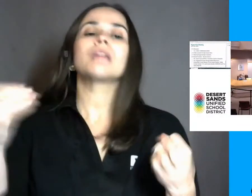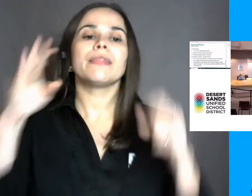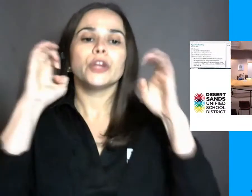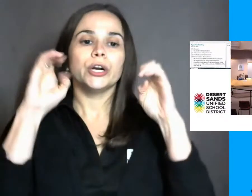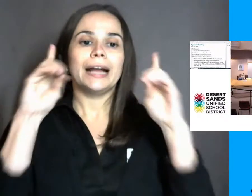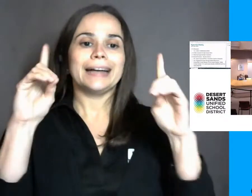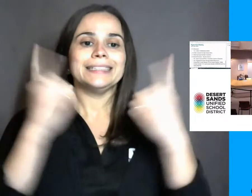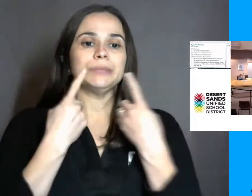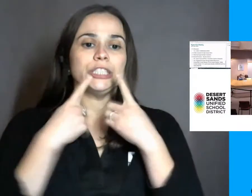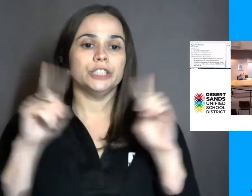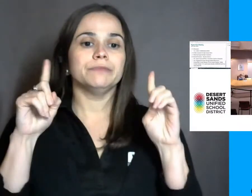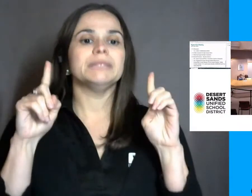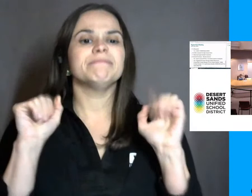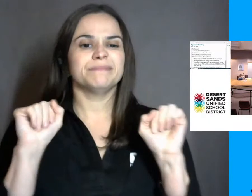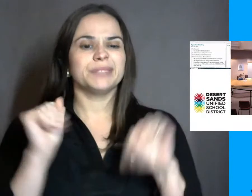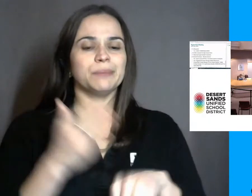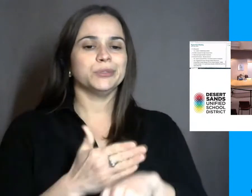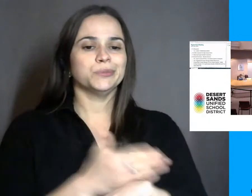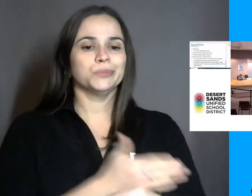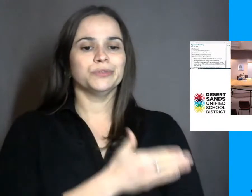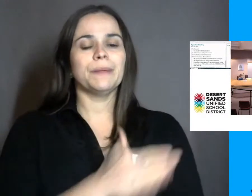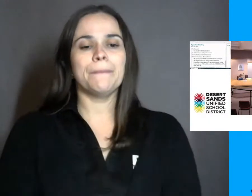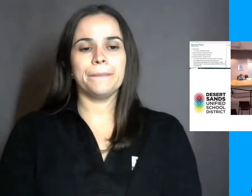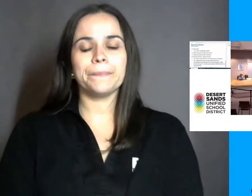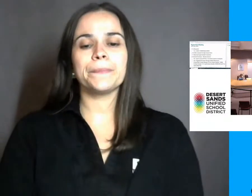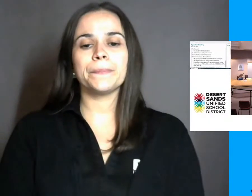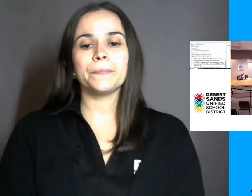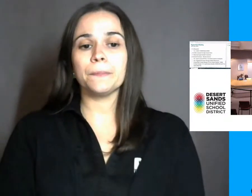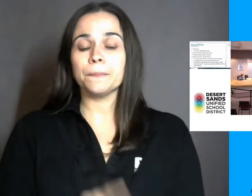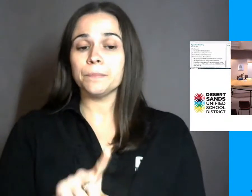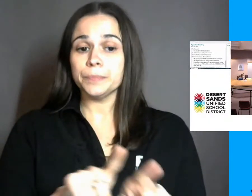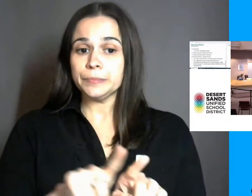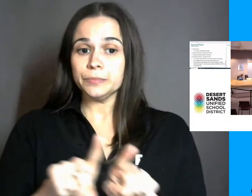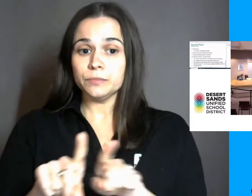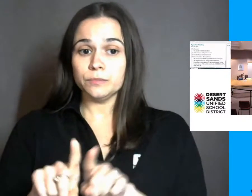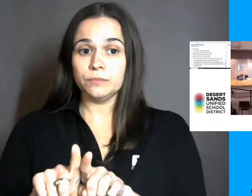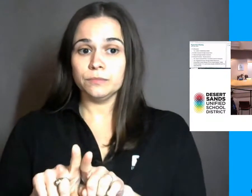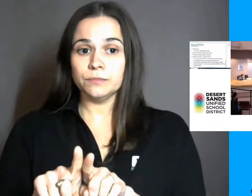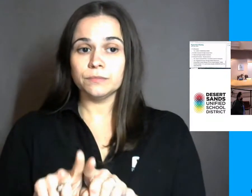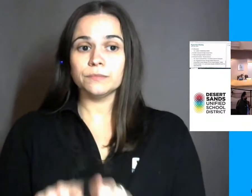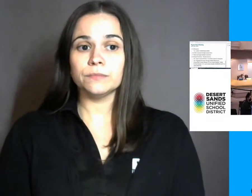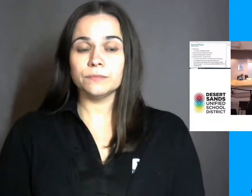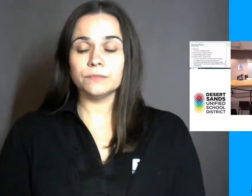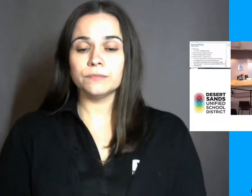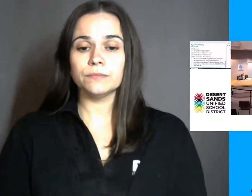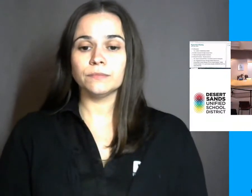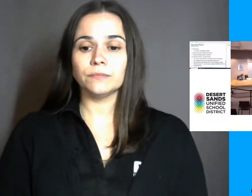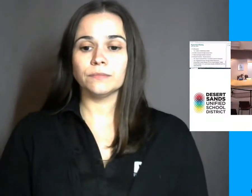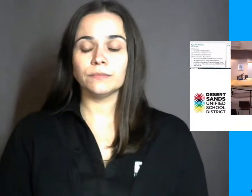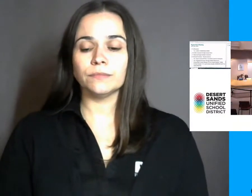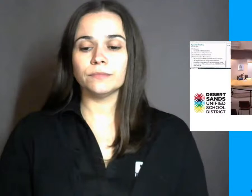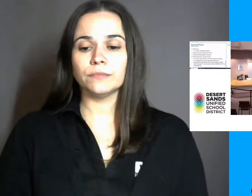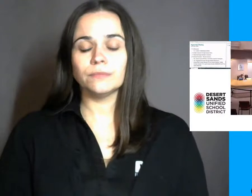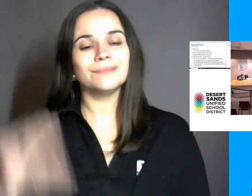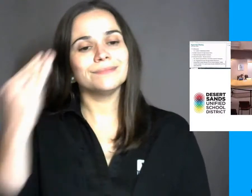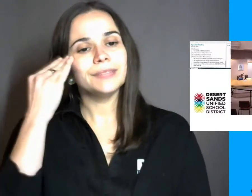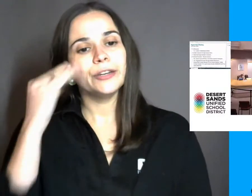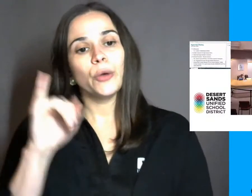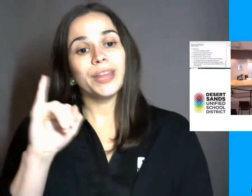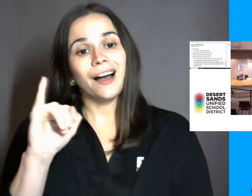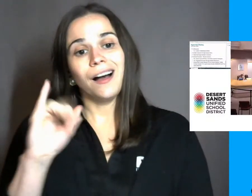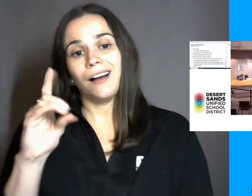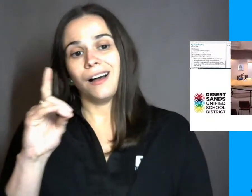to improve that. Also, I wondered, I know the iReady data for the middle school and